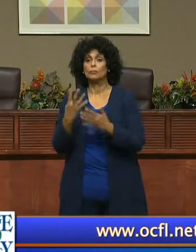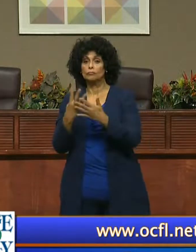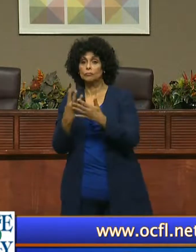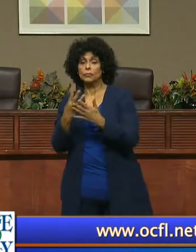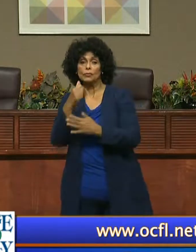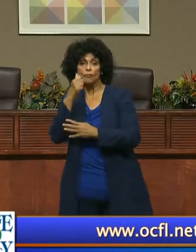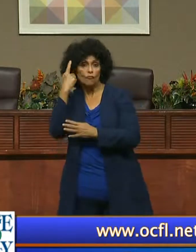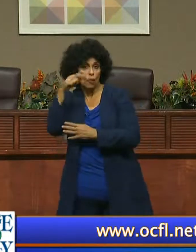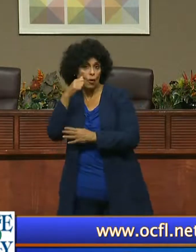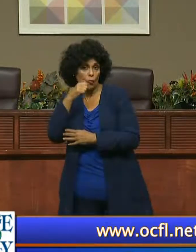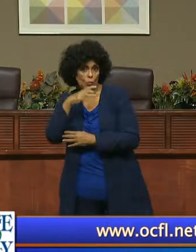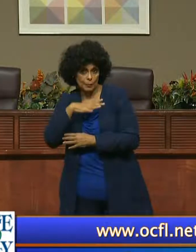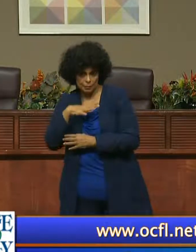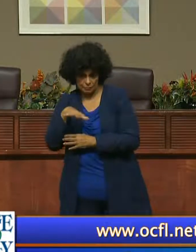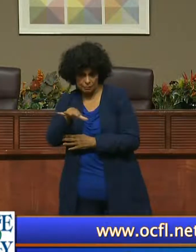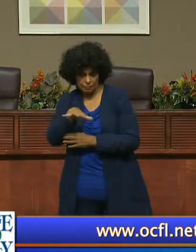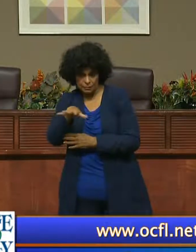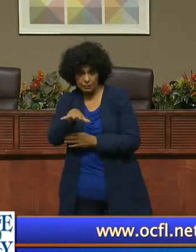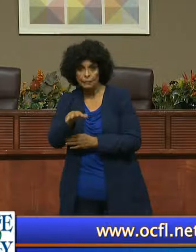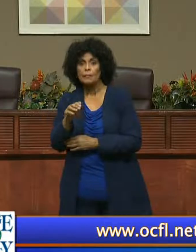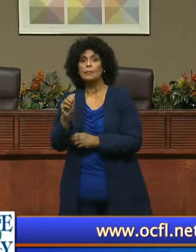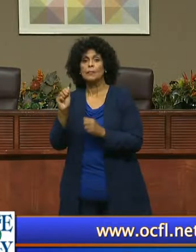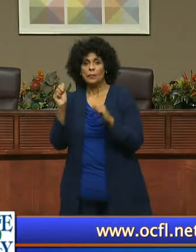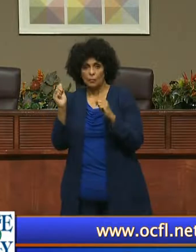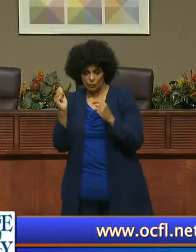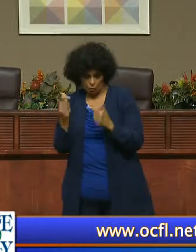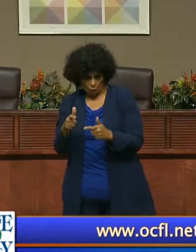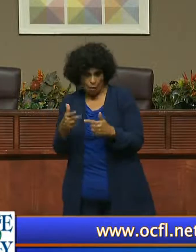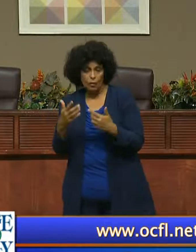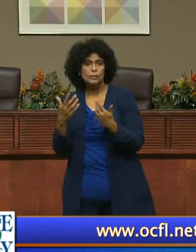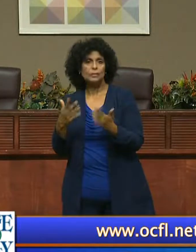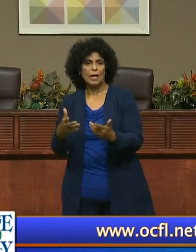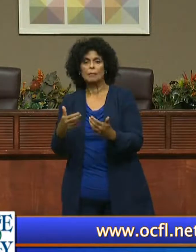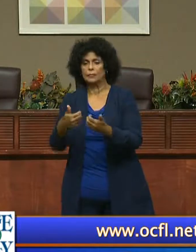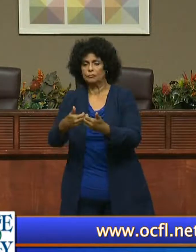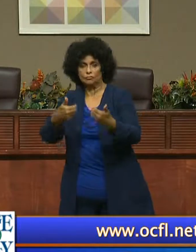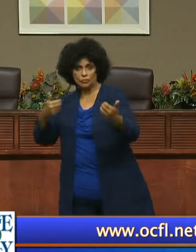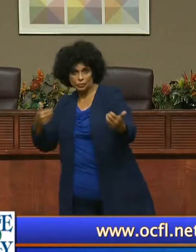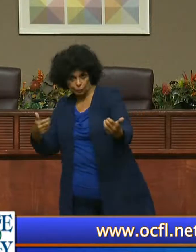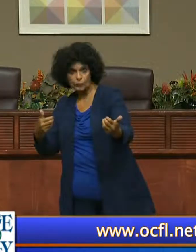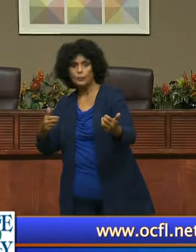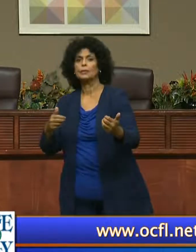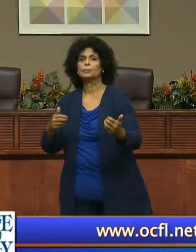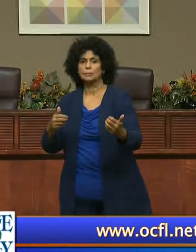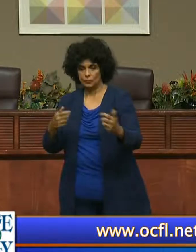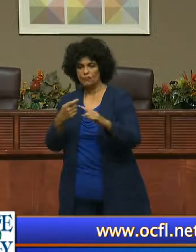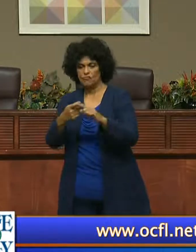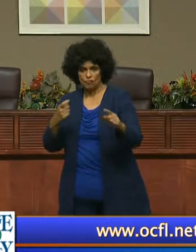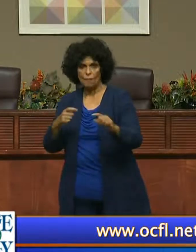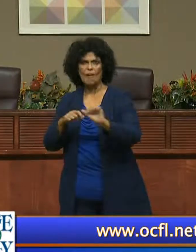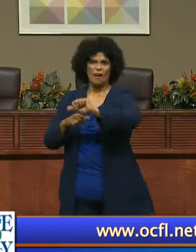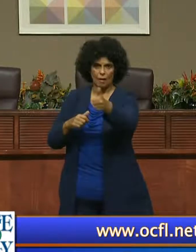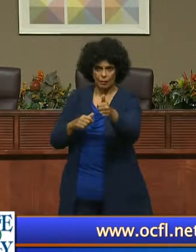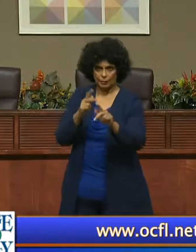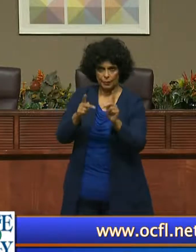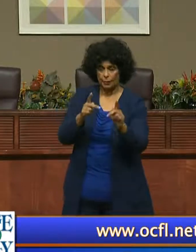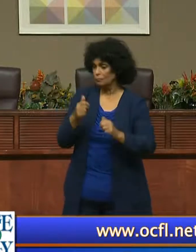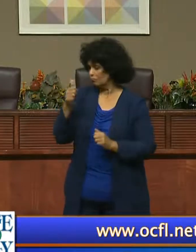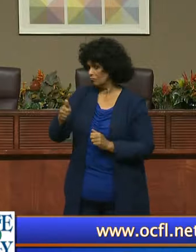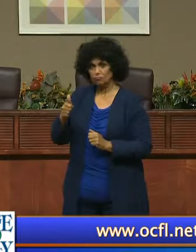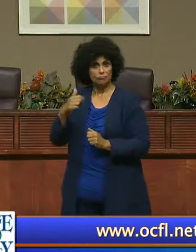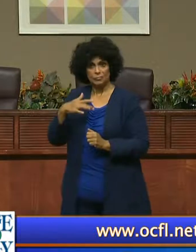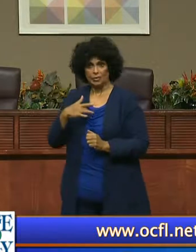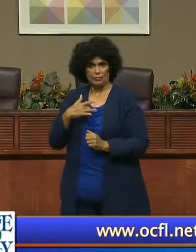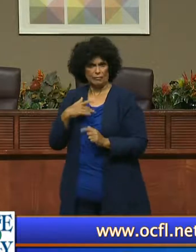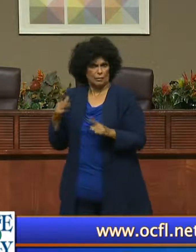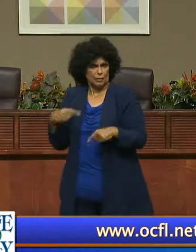center, all are symptomatic and have been medically isolated at this time. This brings the total number of inmates that